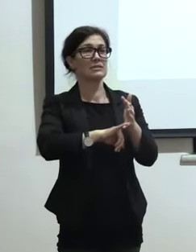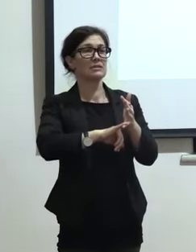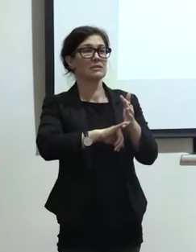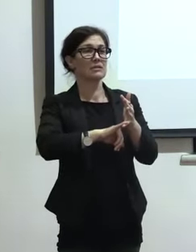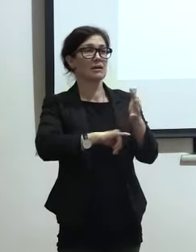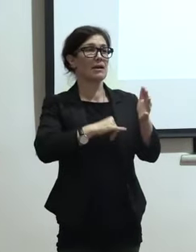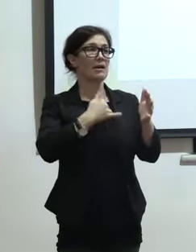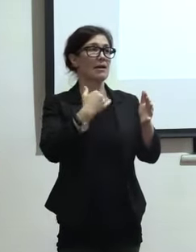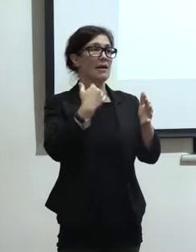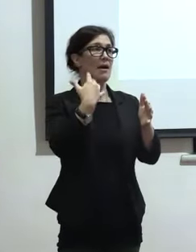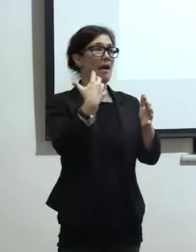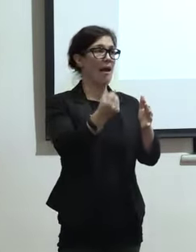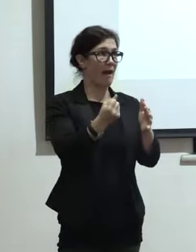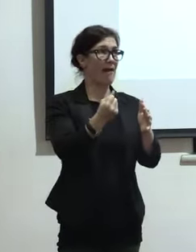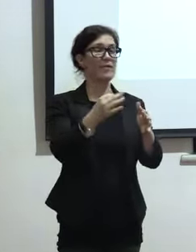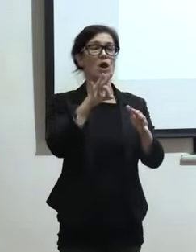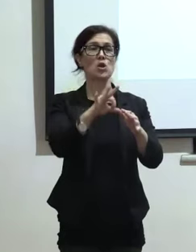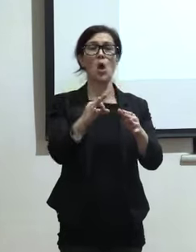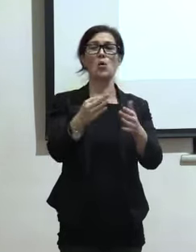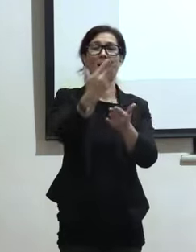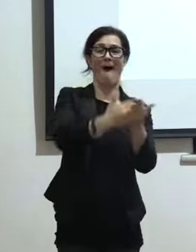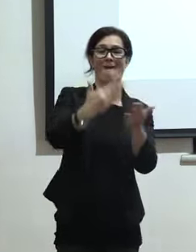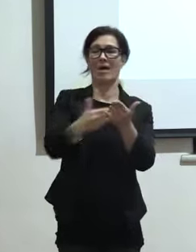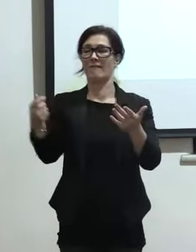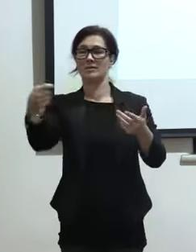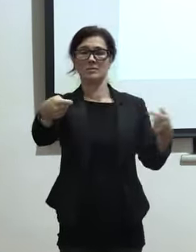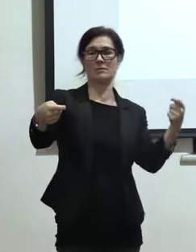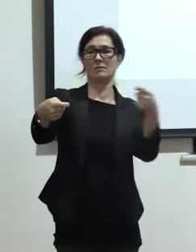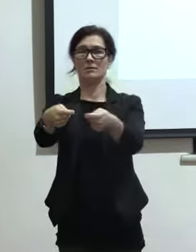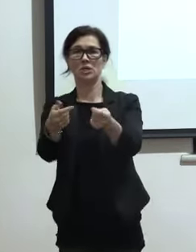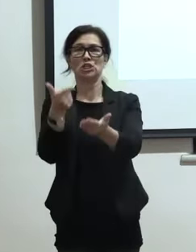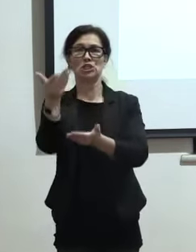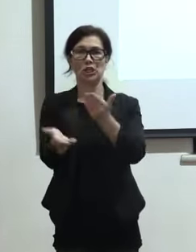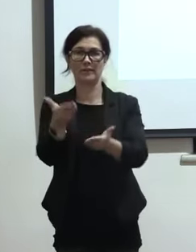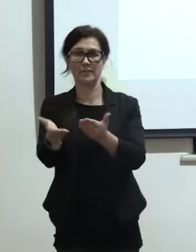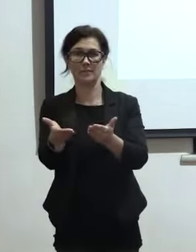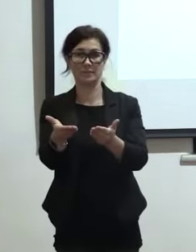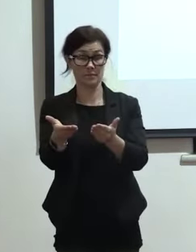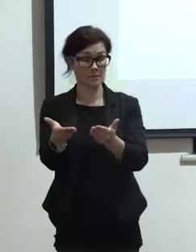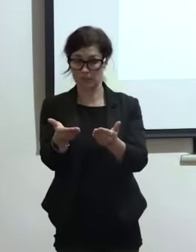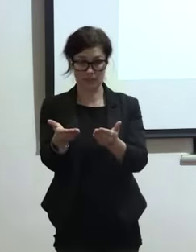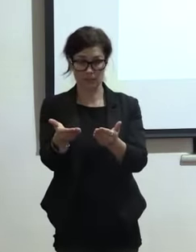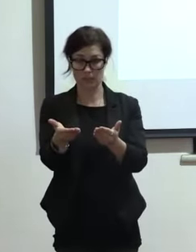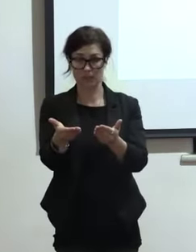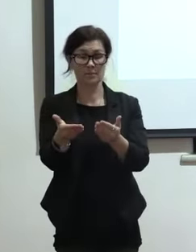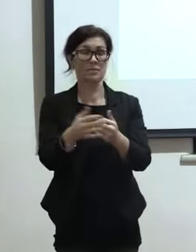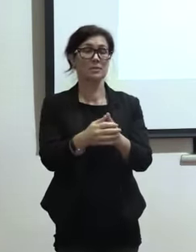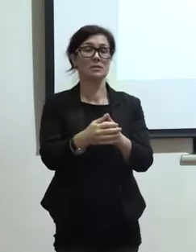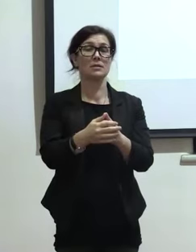so no duplication. So they won't pay for services that should be the responsibility of